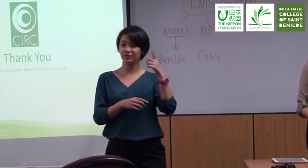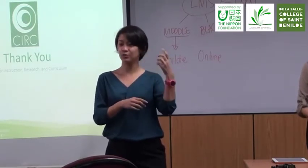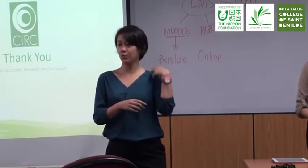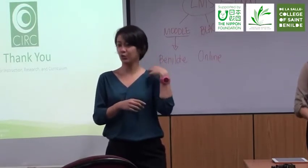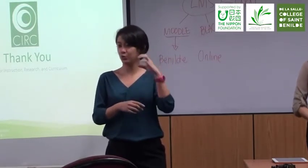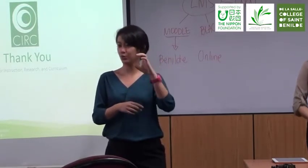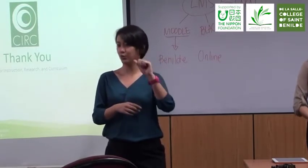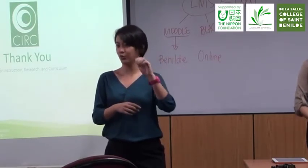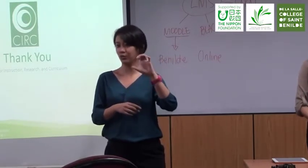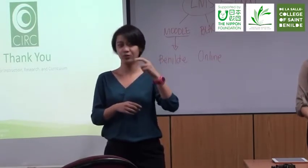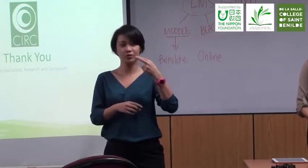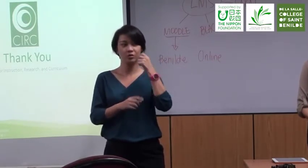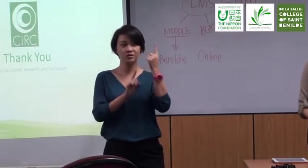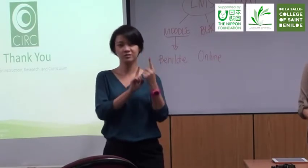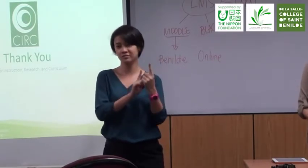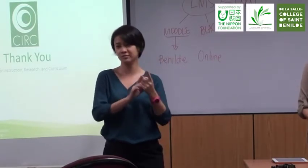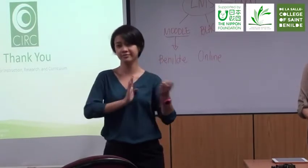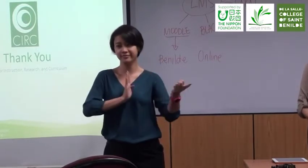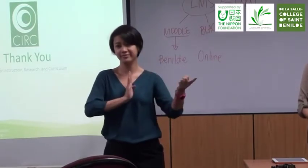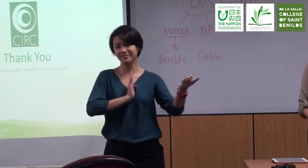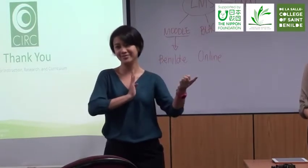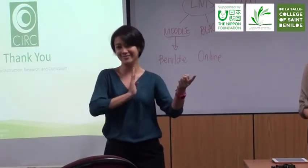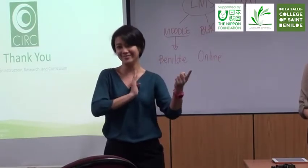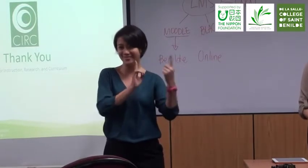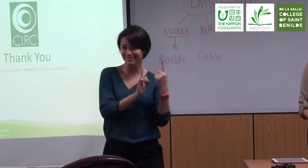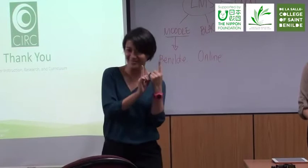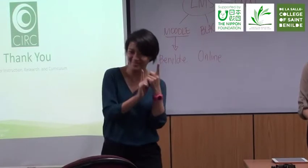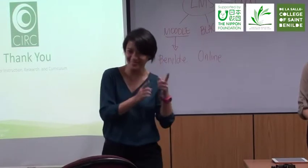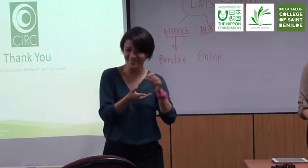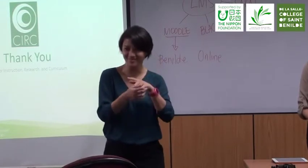Yeah, so Diane. So she's in charge of it, right?